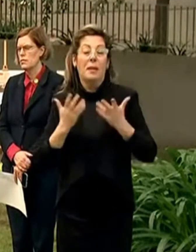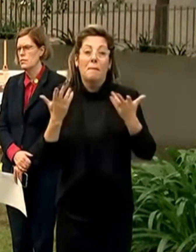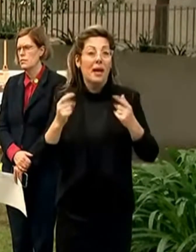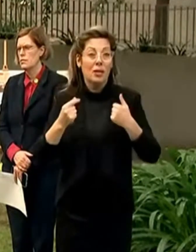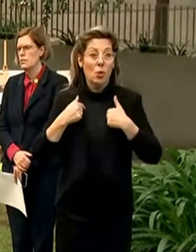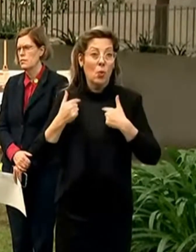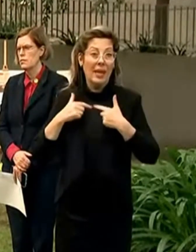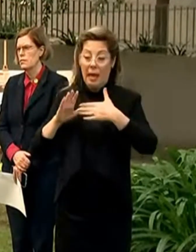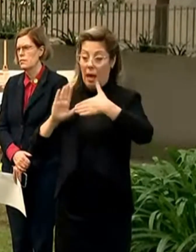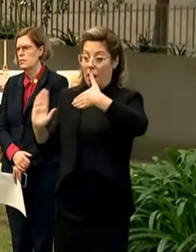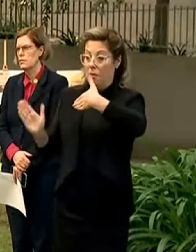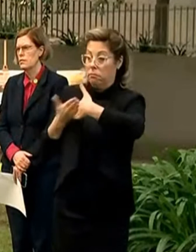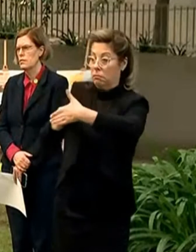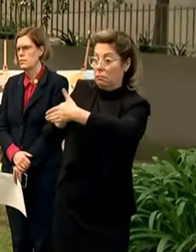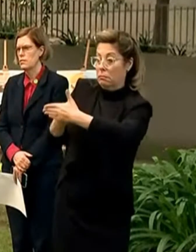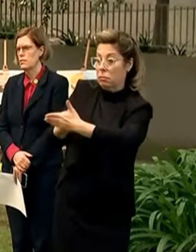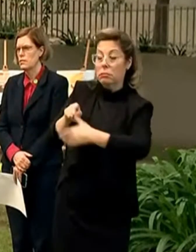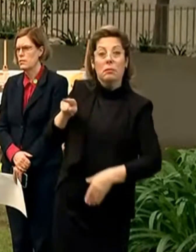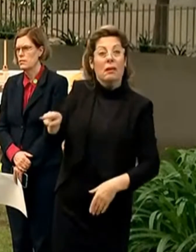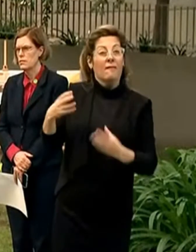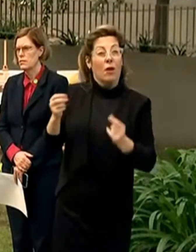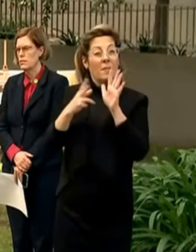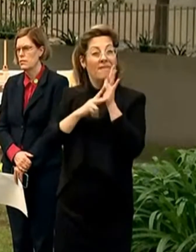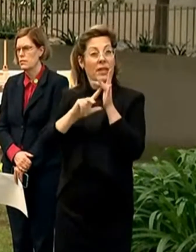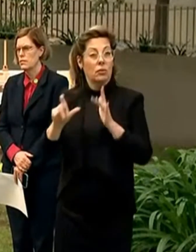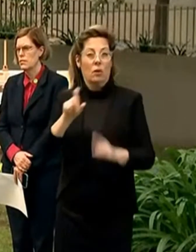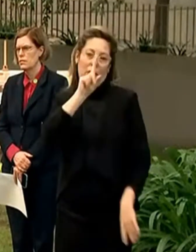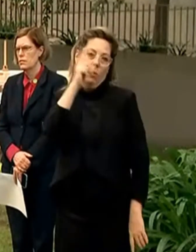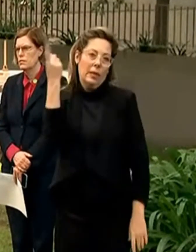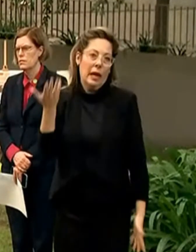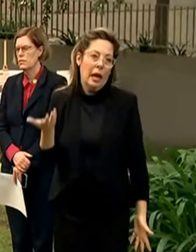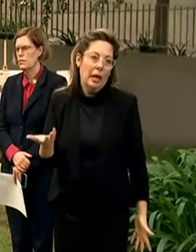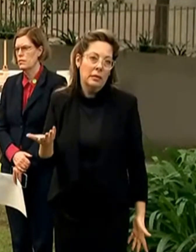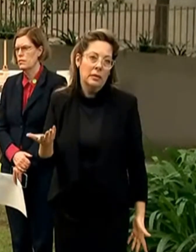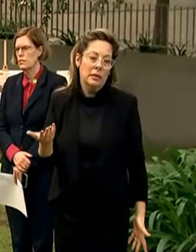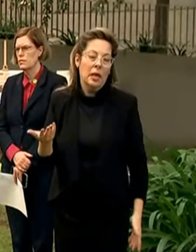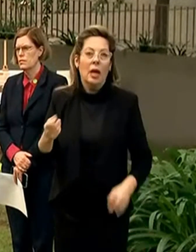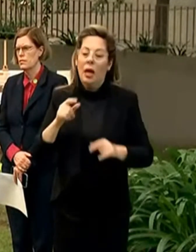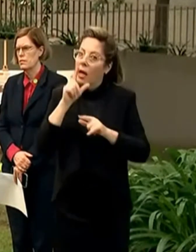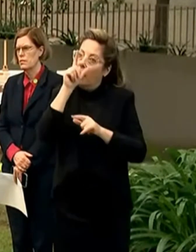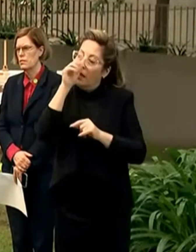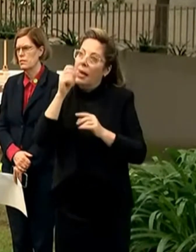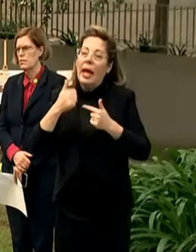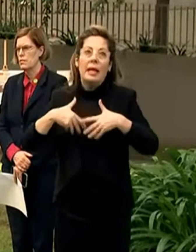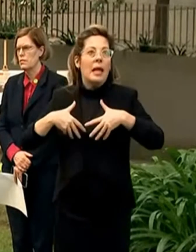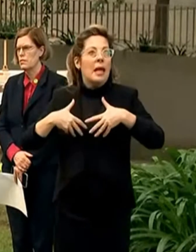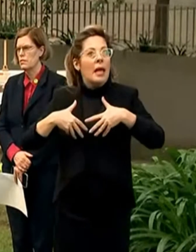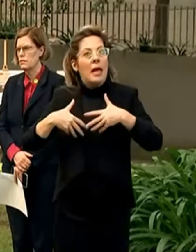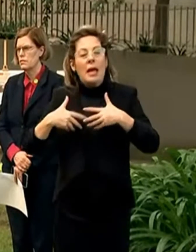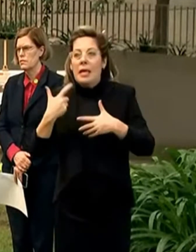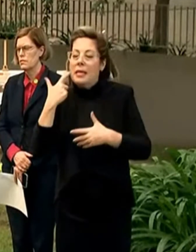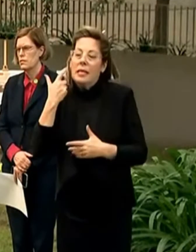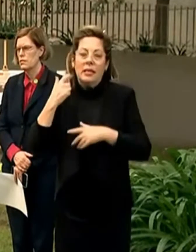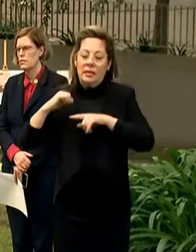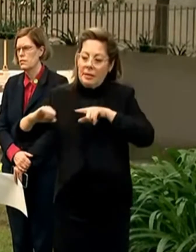know, that is not 100% guarantee that cases still won't come across or cases can't create seeding, especially from New South Wales